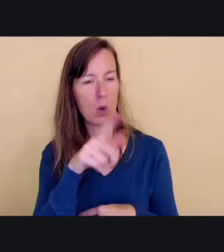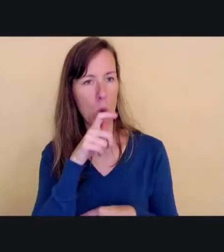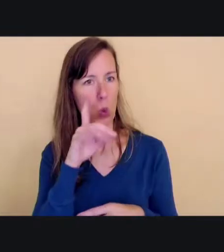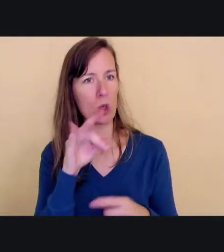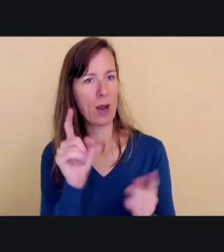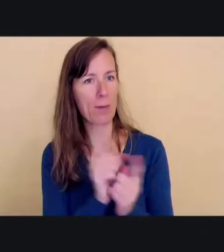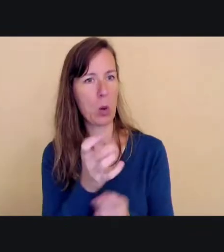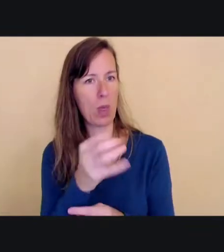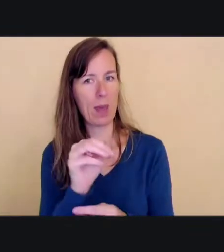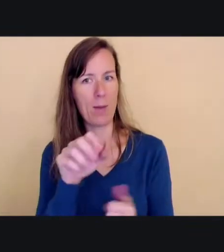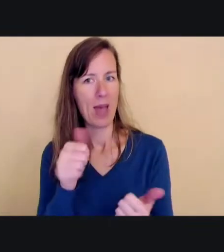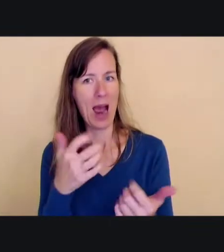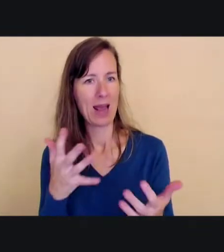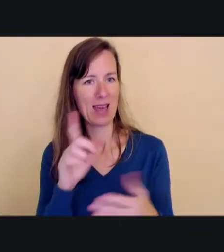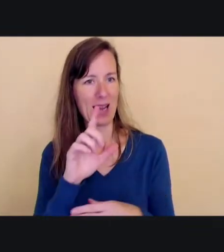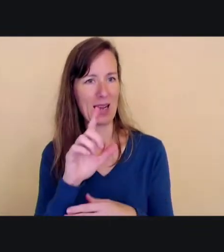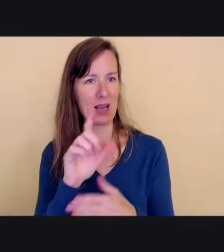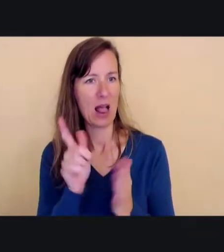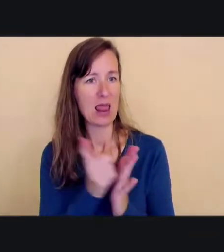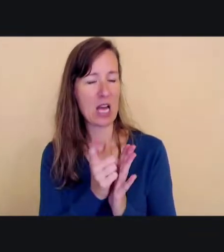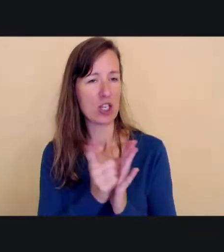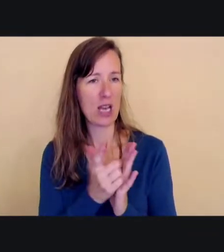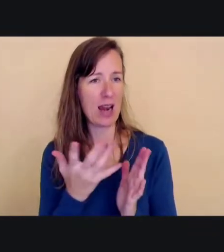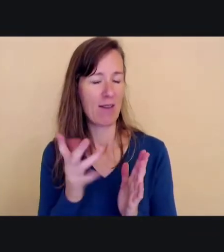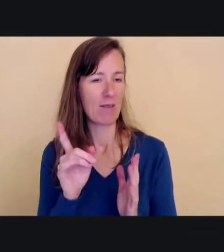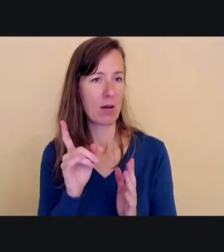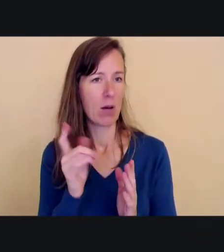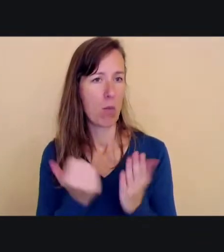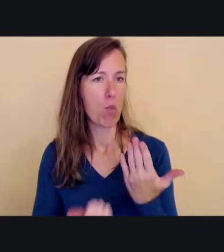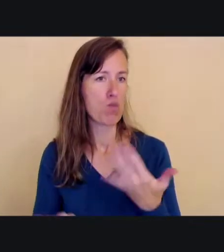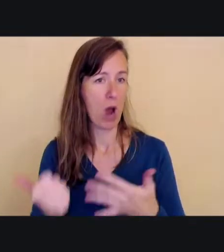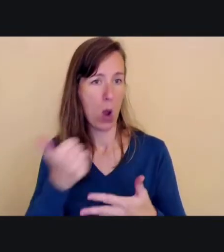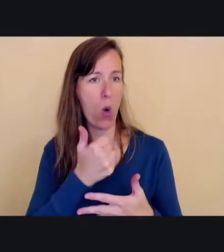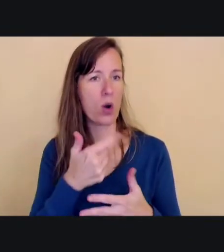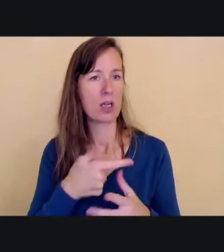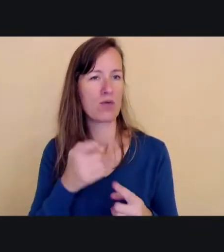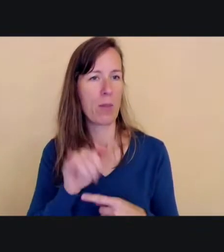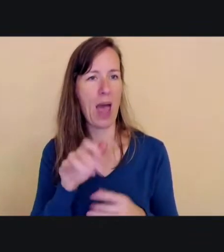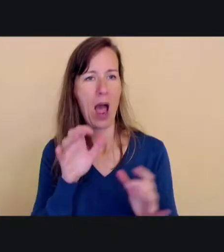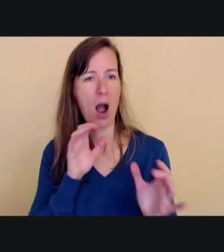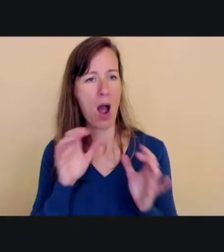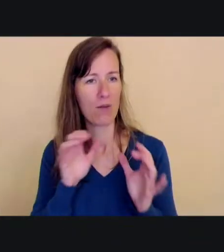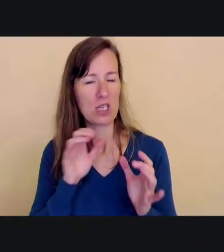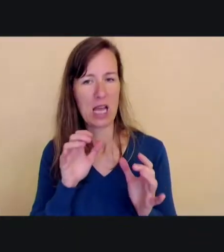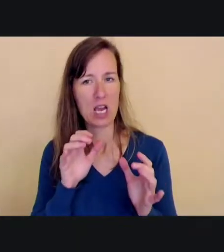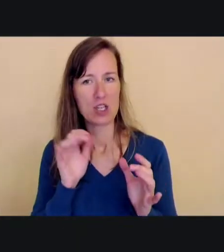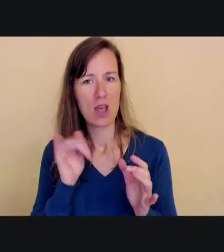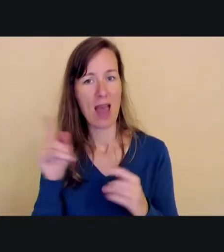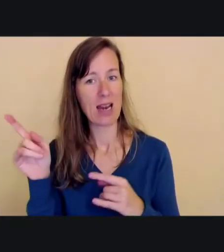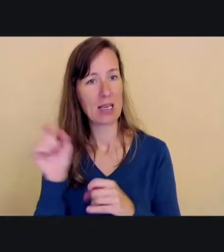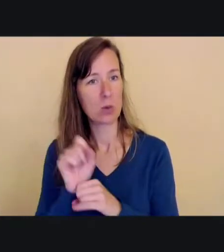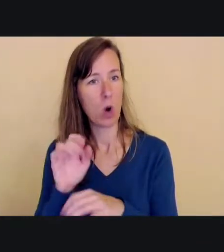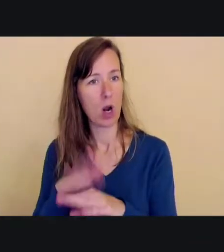came out of those conversations, anything that he's working on that we could also support.